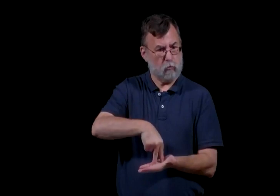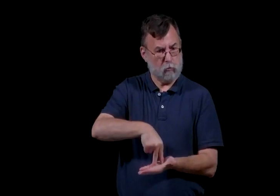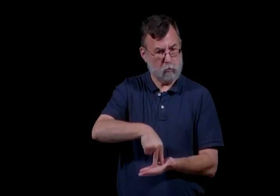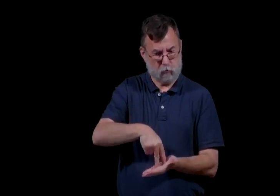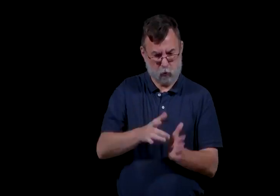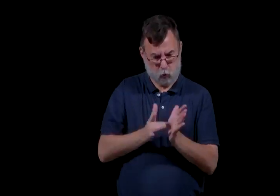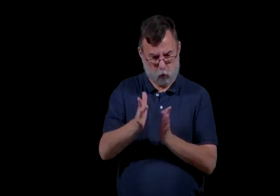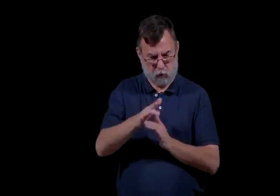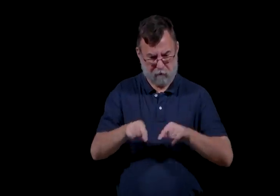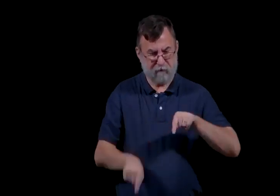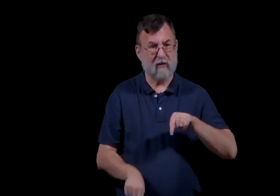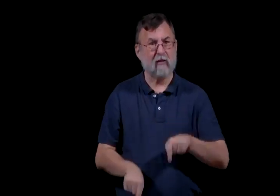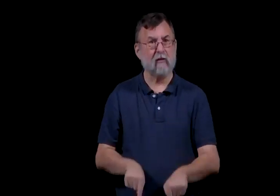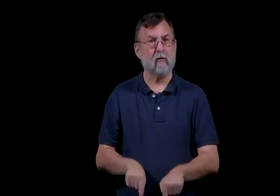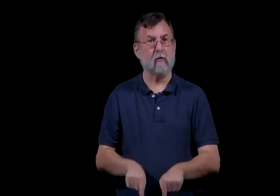She stood at Jesus' feet,